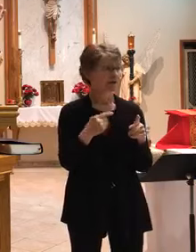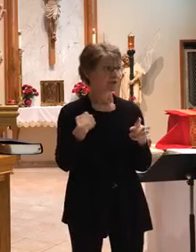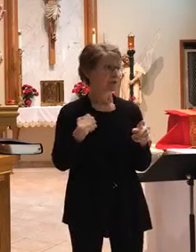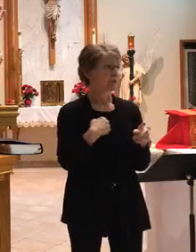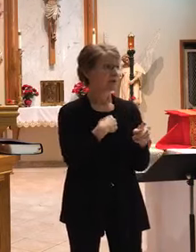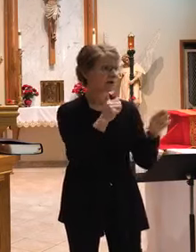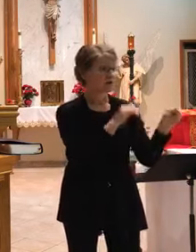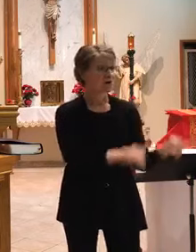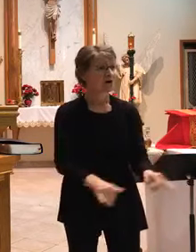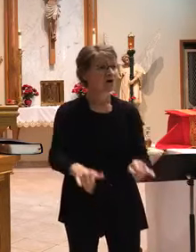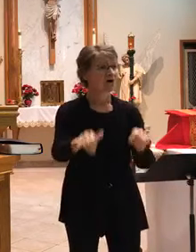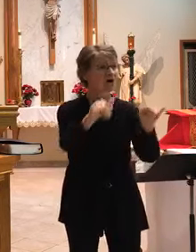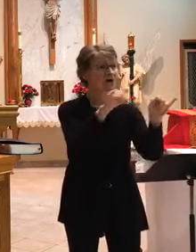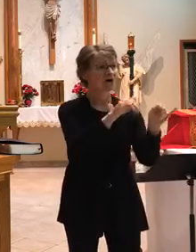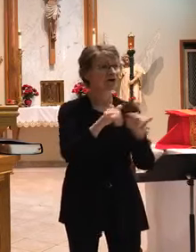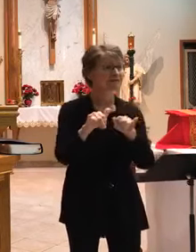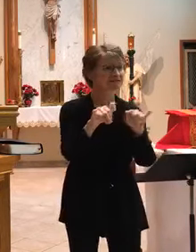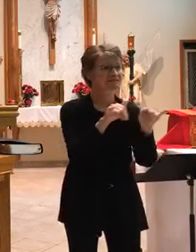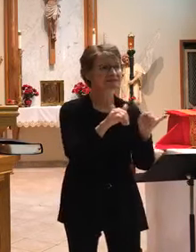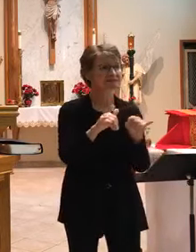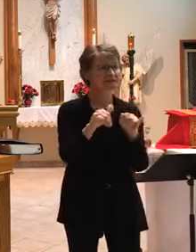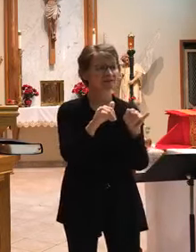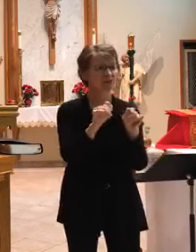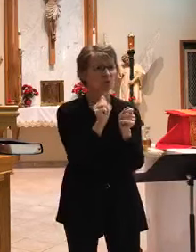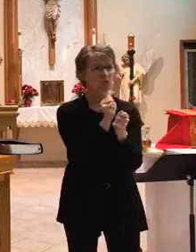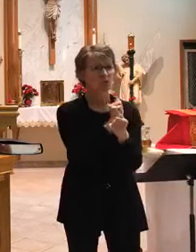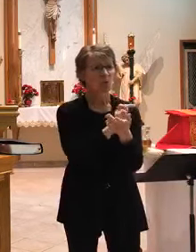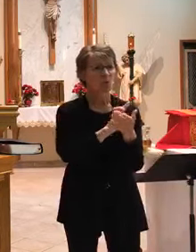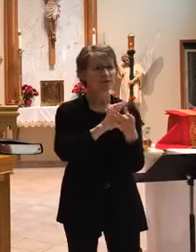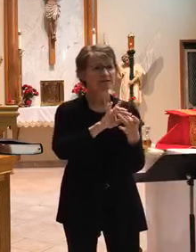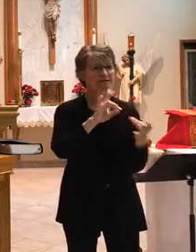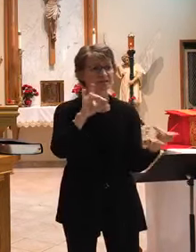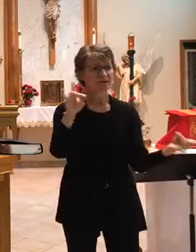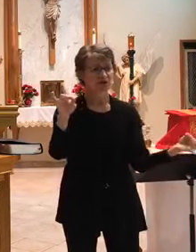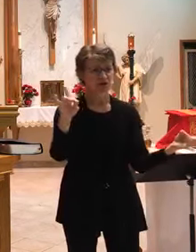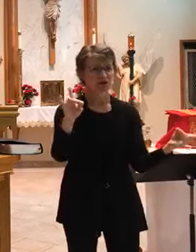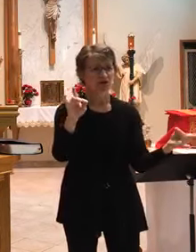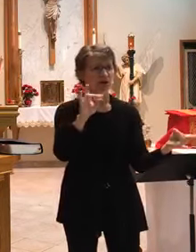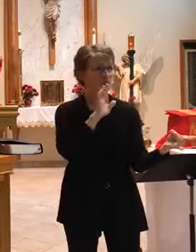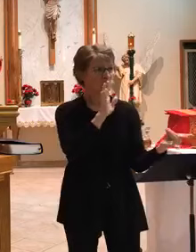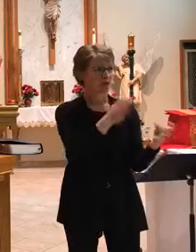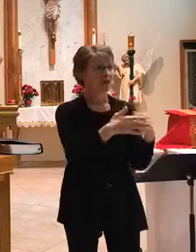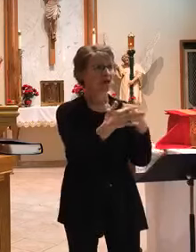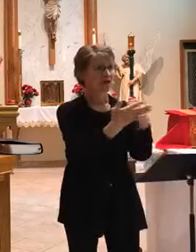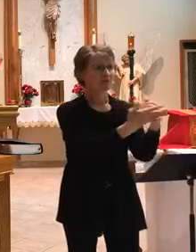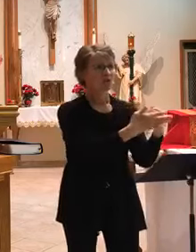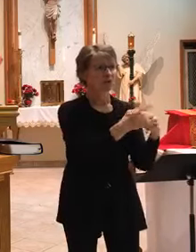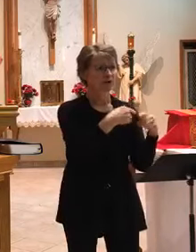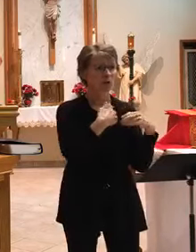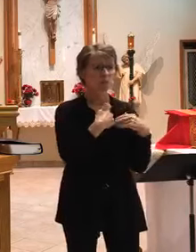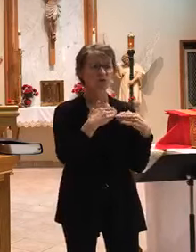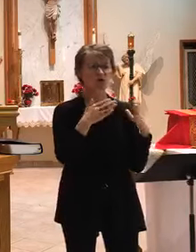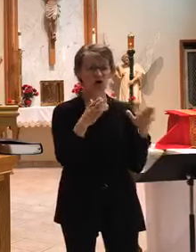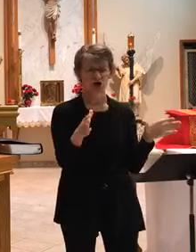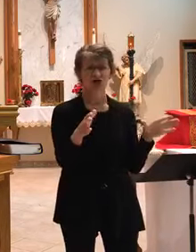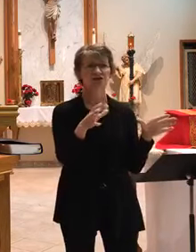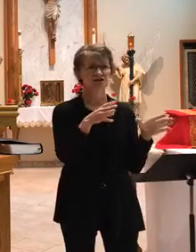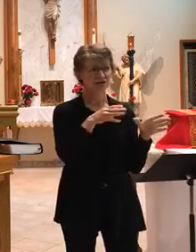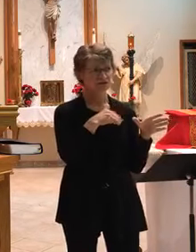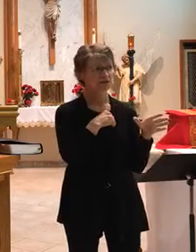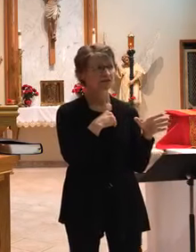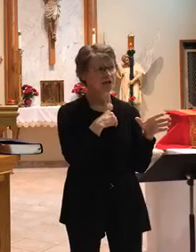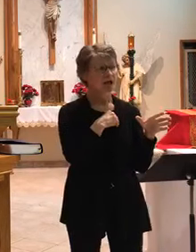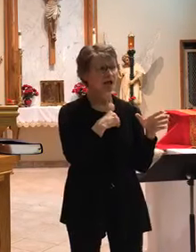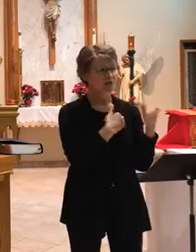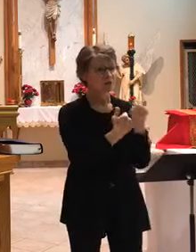this together. The Holy Spirit works when we respond and open our hearts, and the Holy Spirit works through us to help and